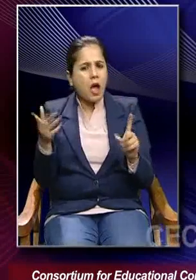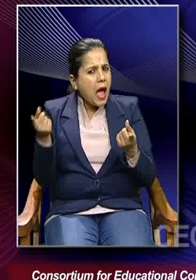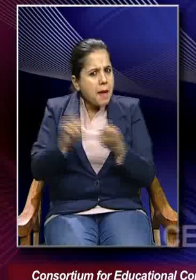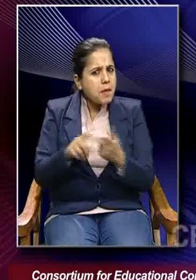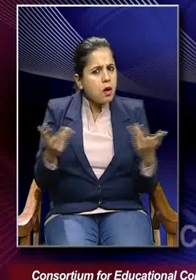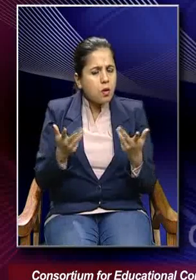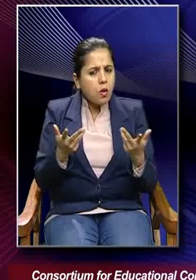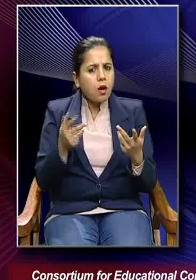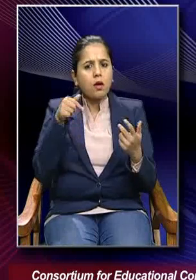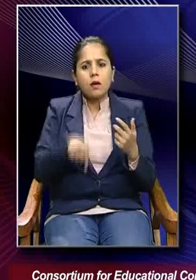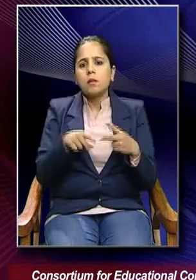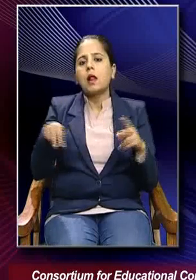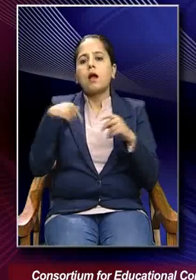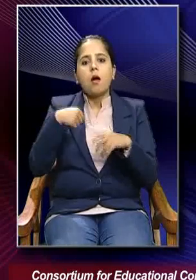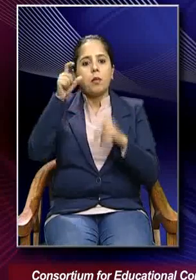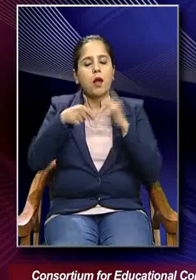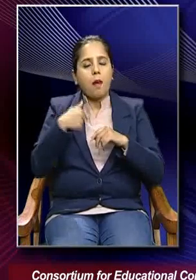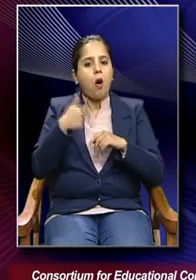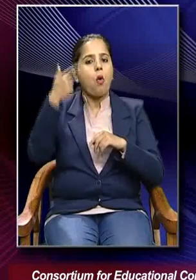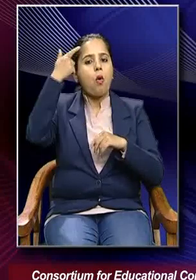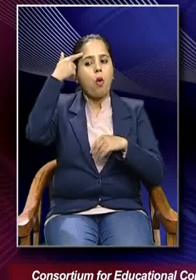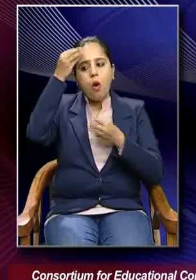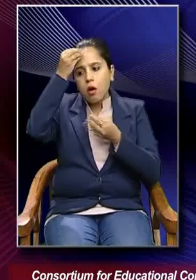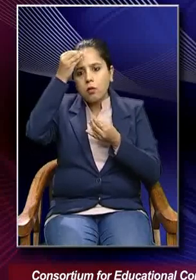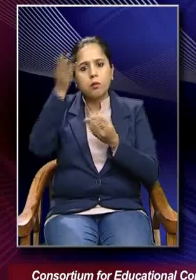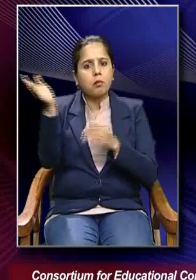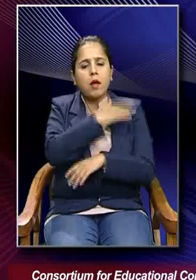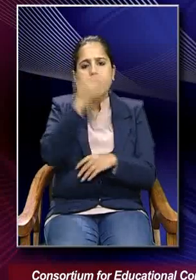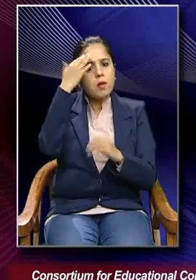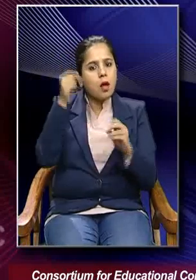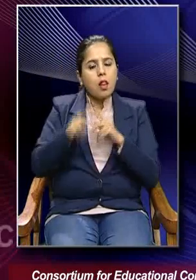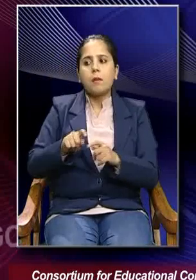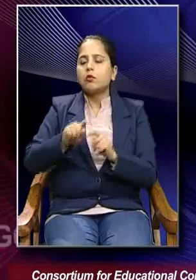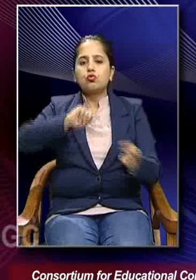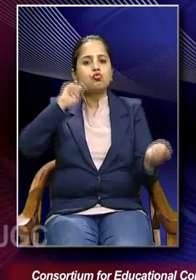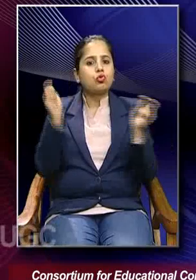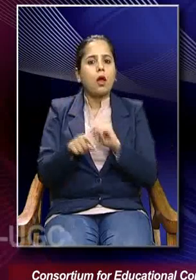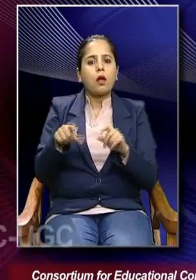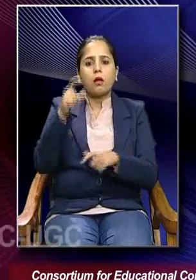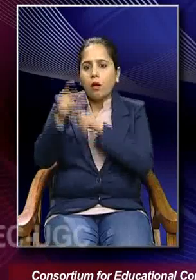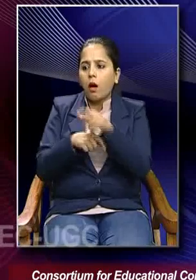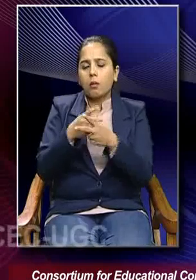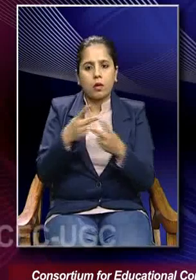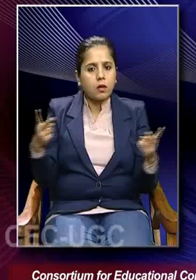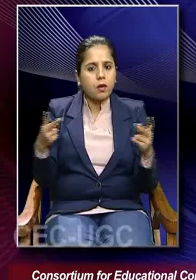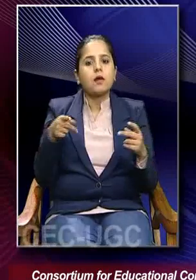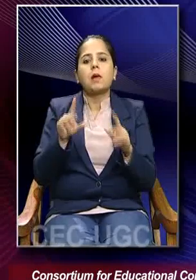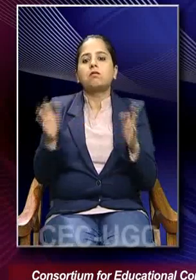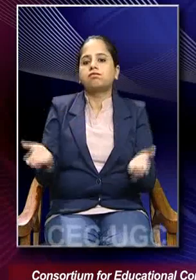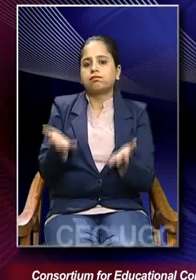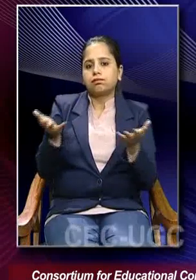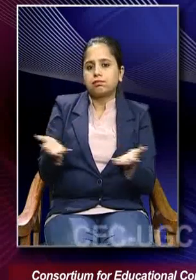This happened because of enlightenment. This happened because of Industrial Revolution. So it encouraged